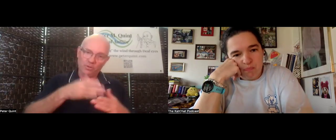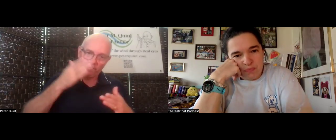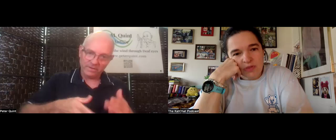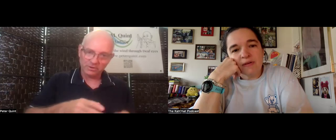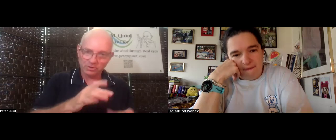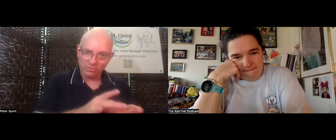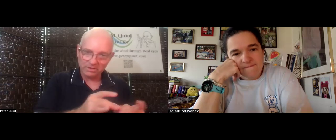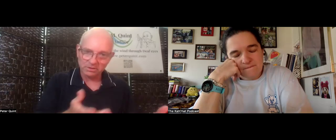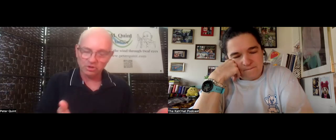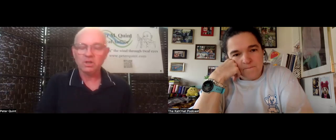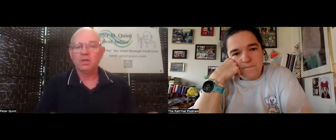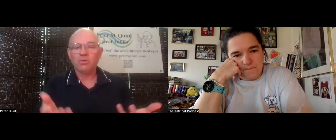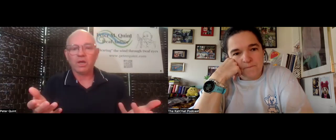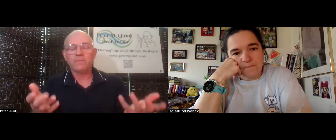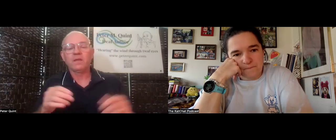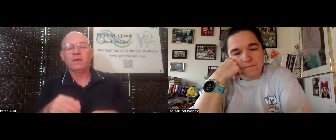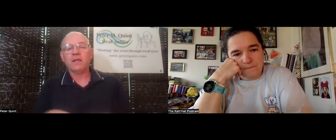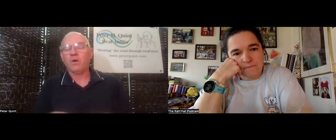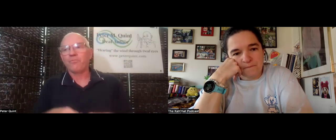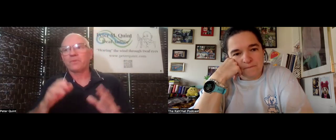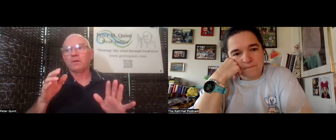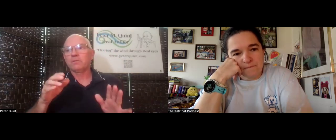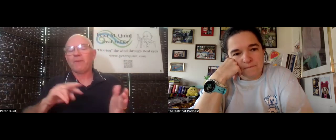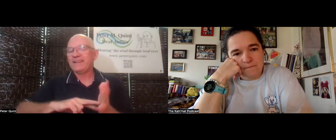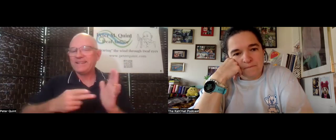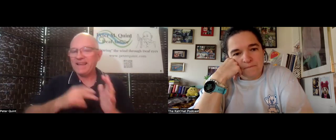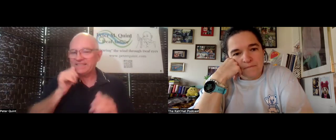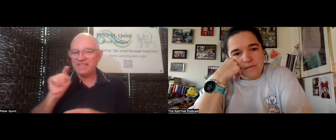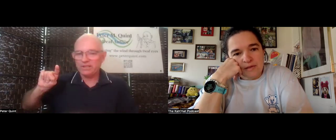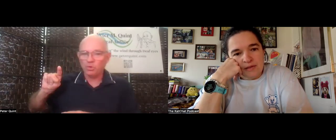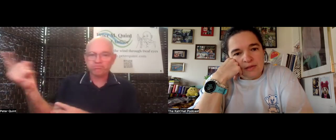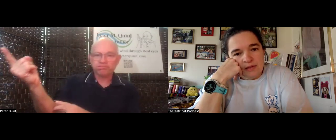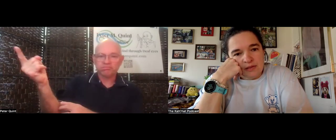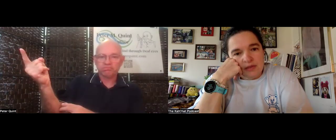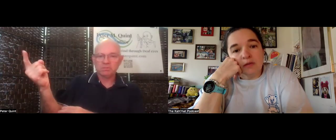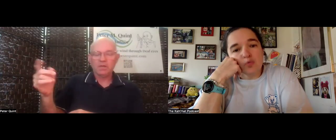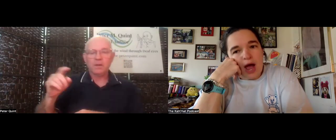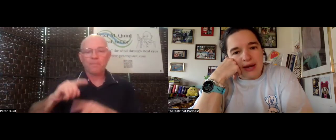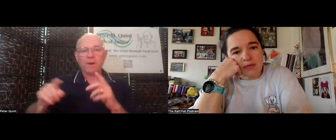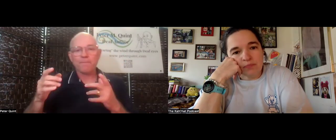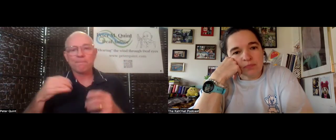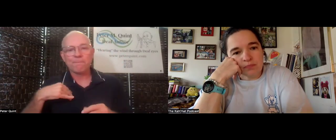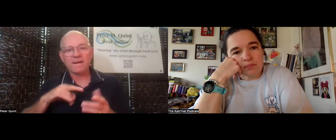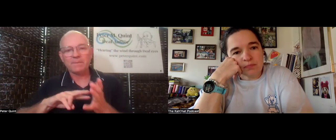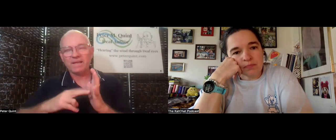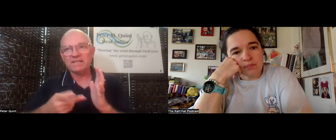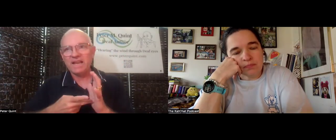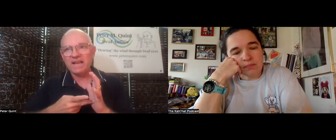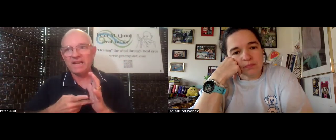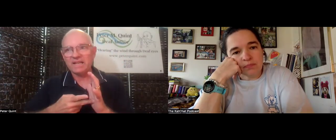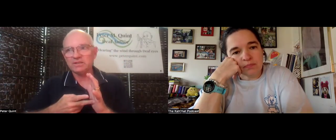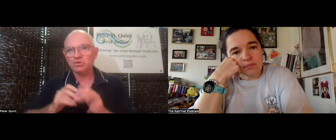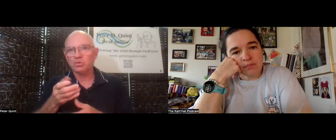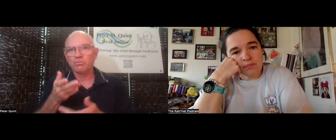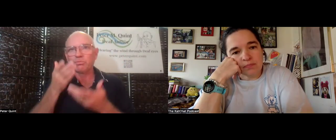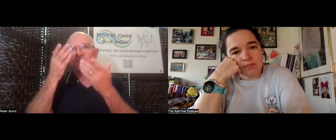wait till you finish your message. Okay. Now, my intent is not to, Right. but my